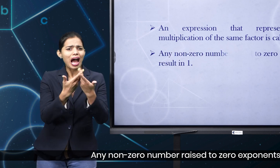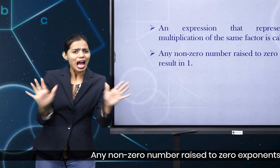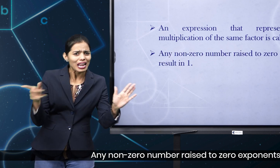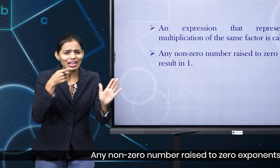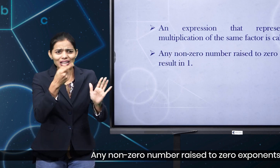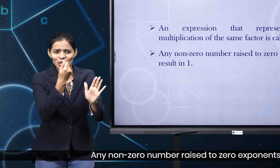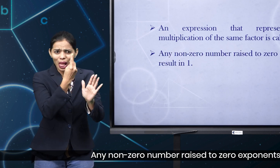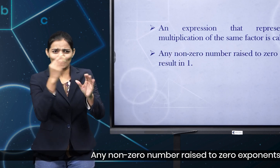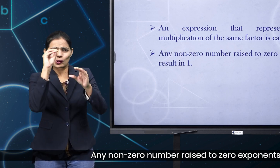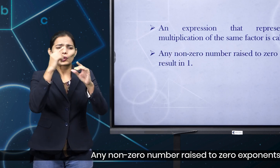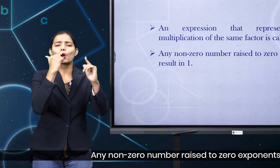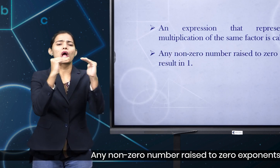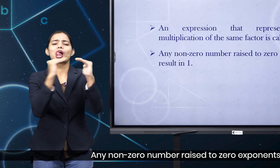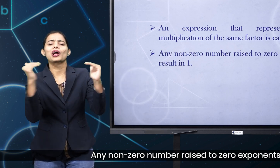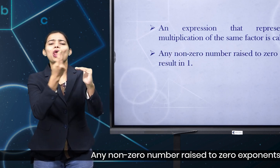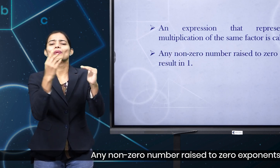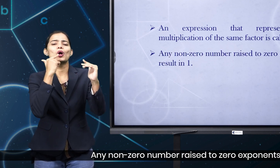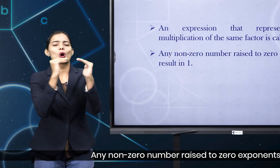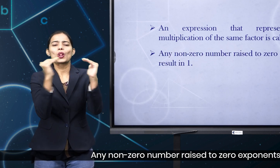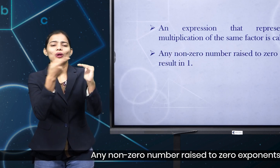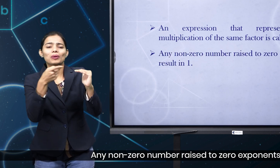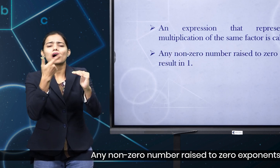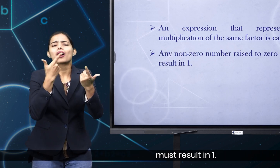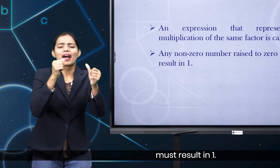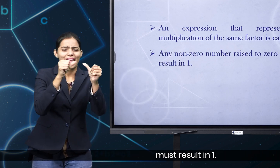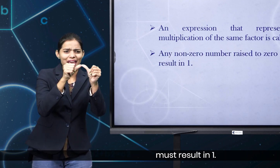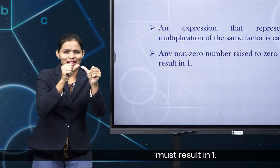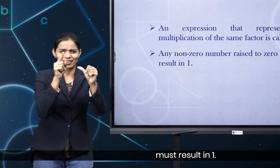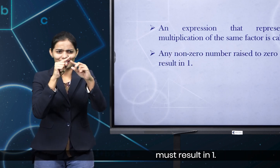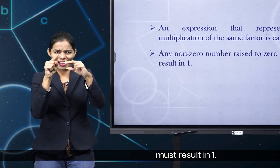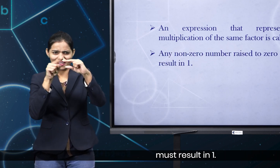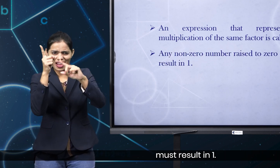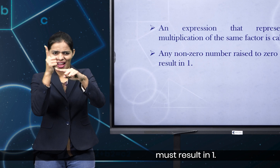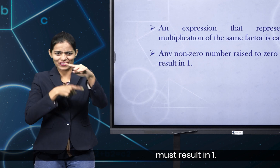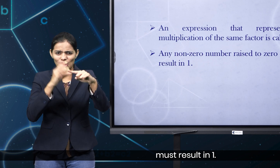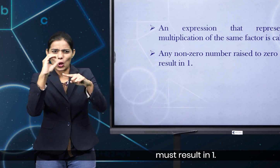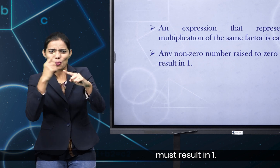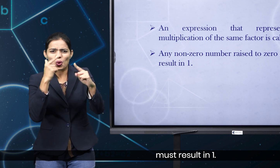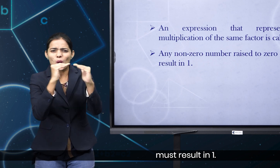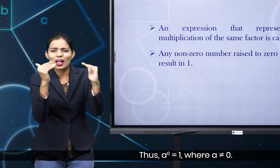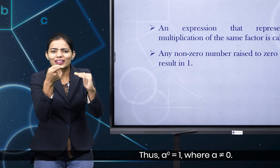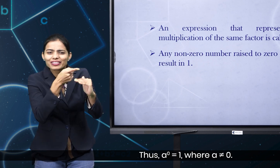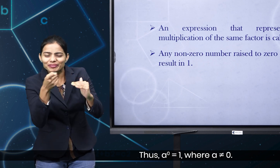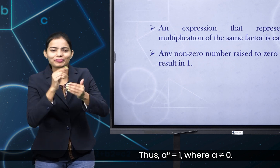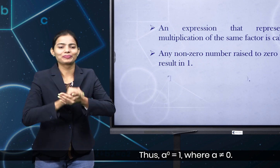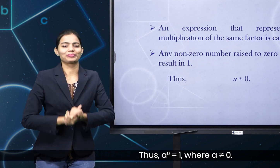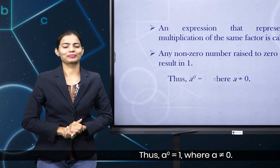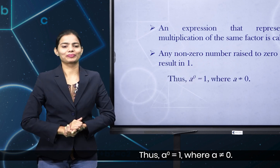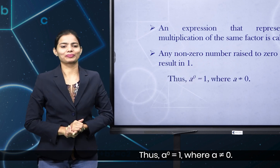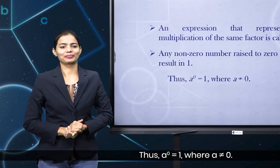Any non-zero number raised to 0 exponents must result in 1. Thus, a to the power 0